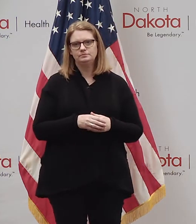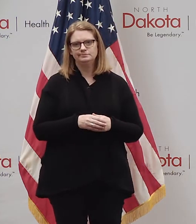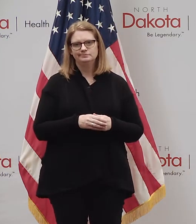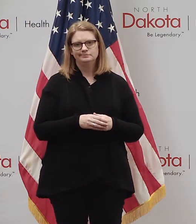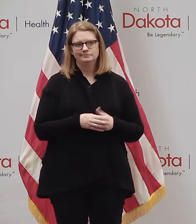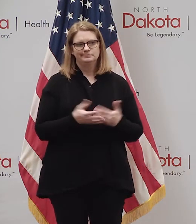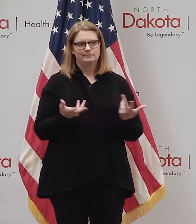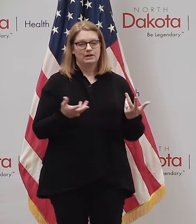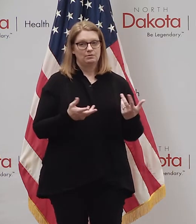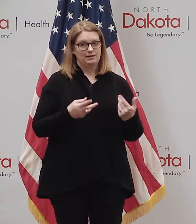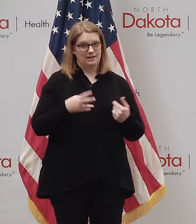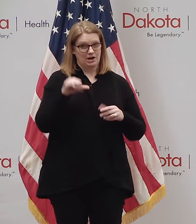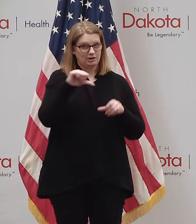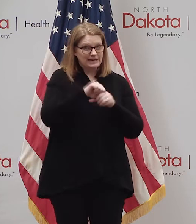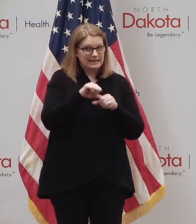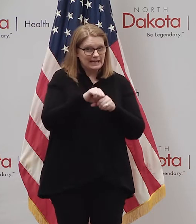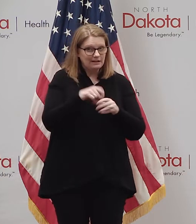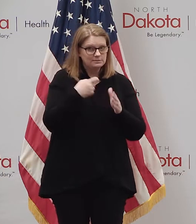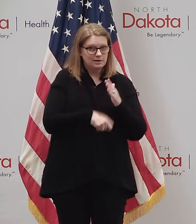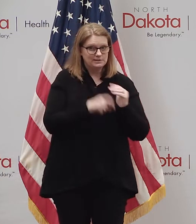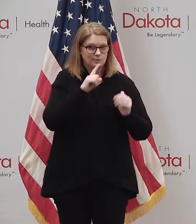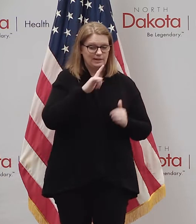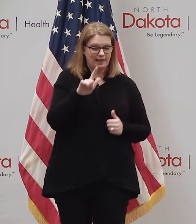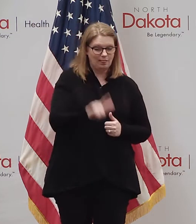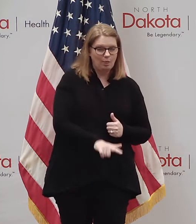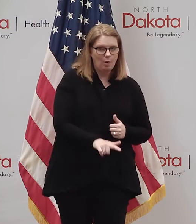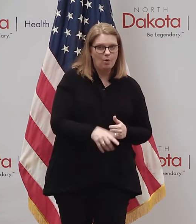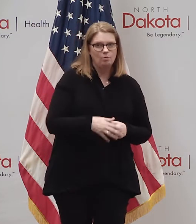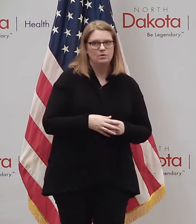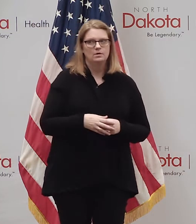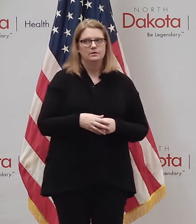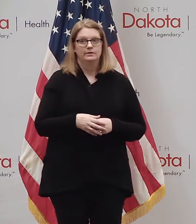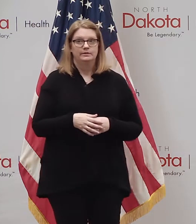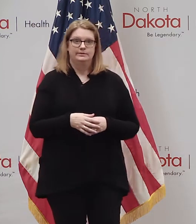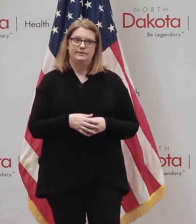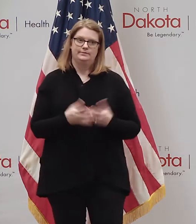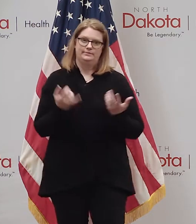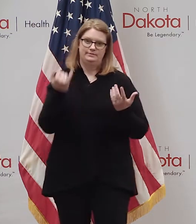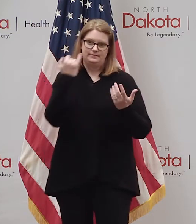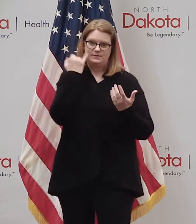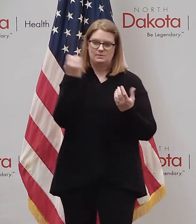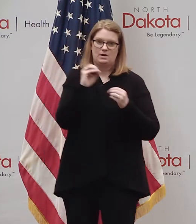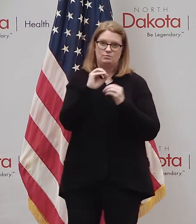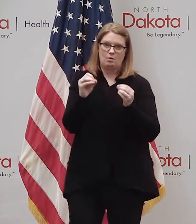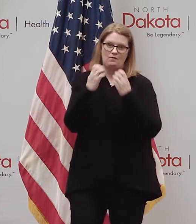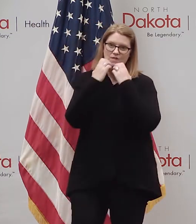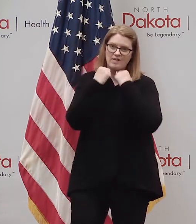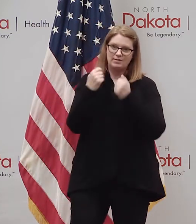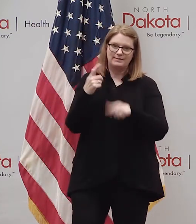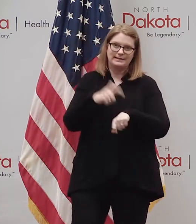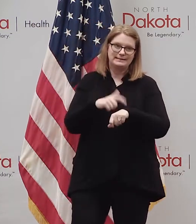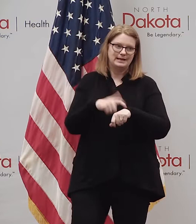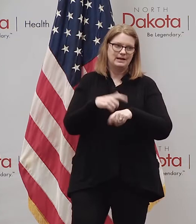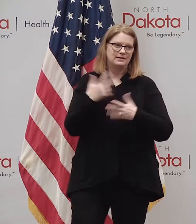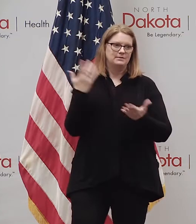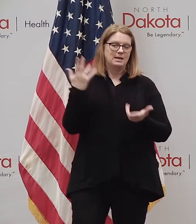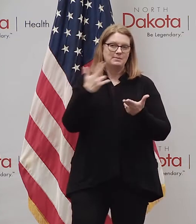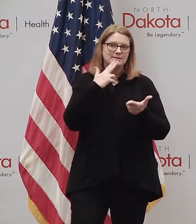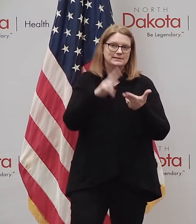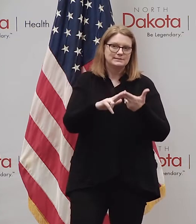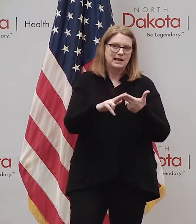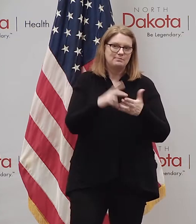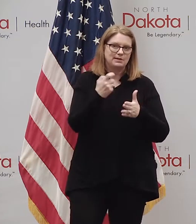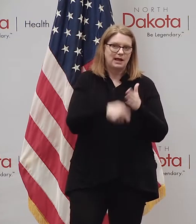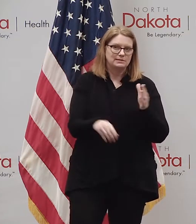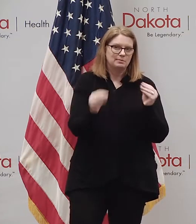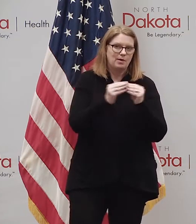historic gasoline prices, and if someone had no value on their time, then maybe the stamp costs more than their own time and